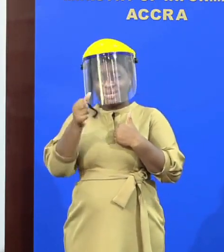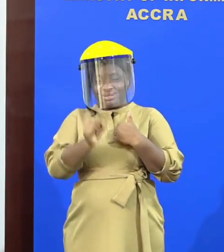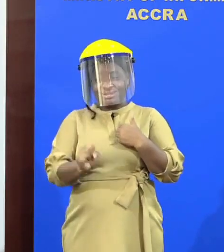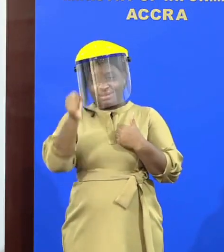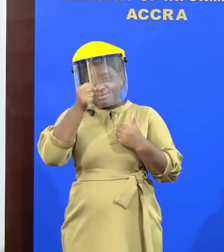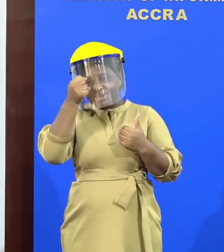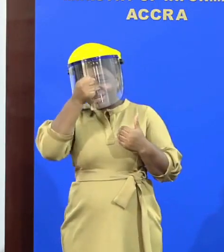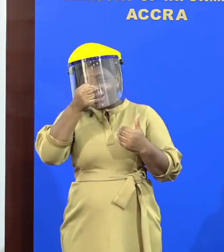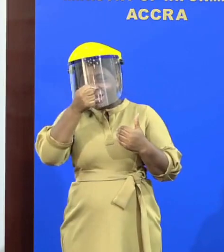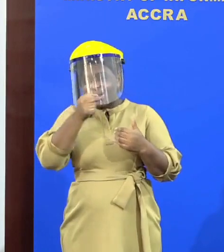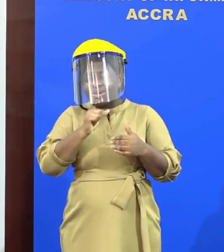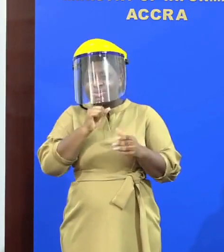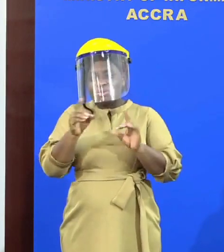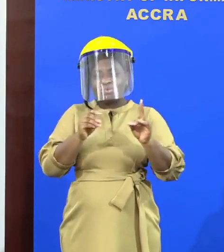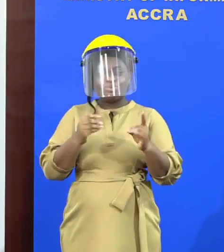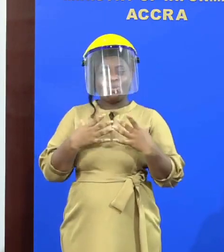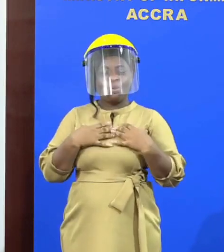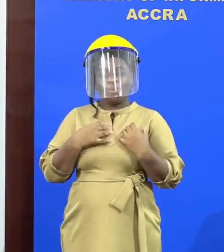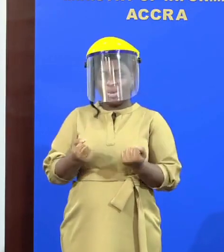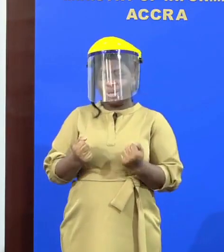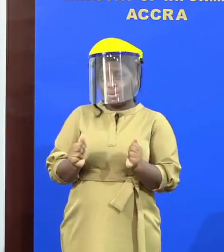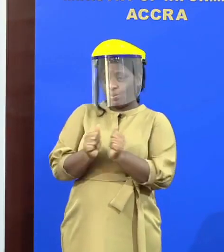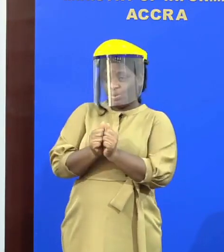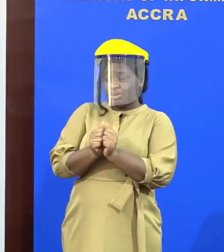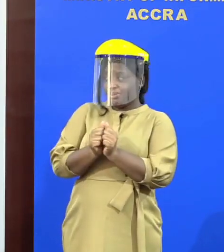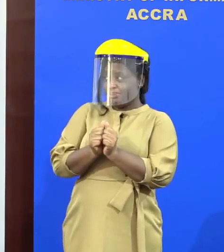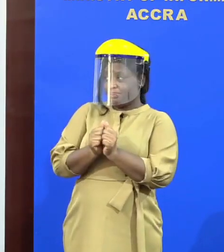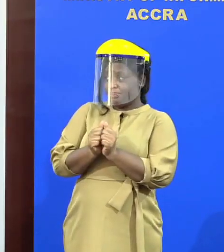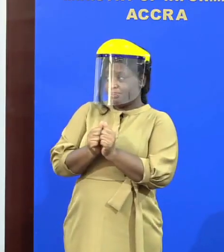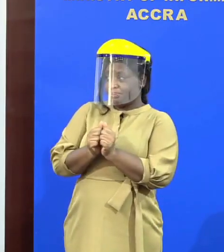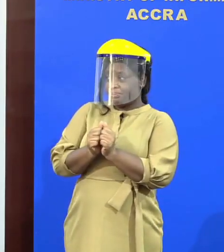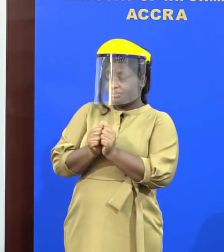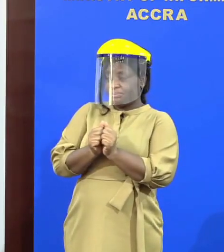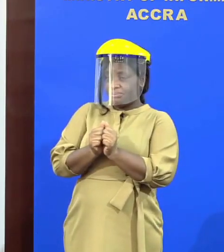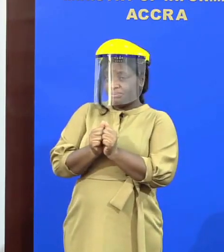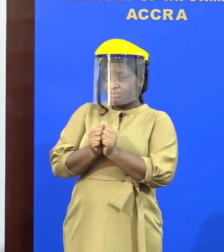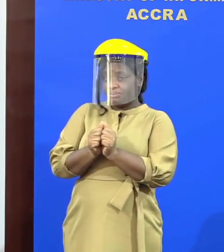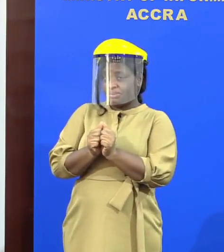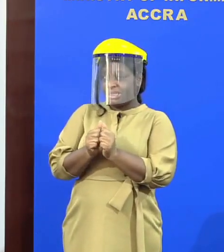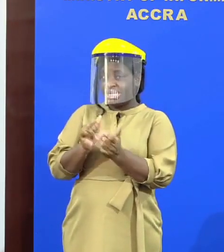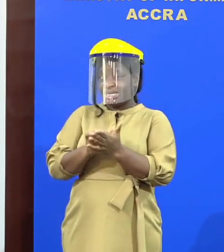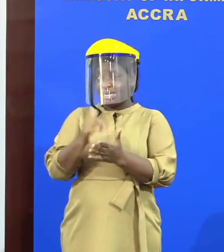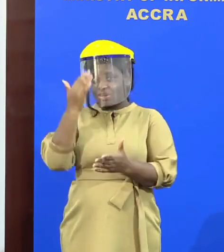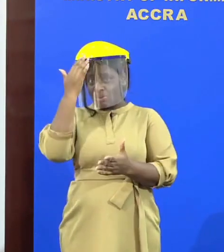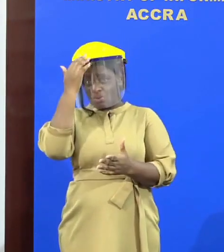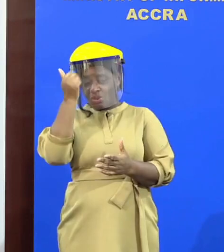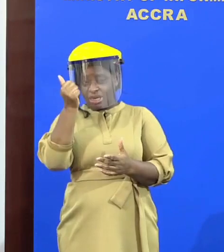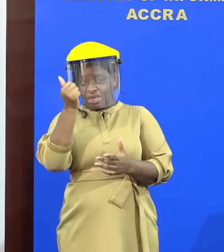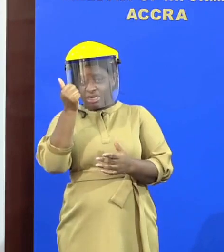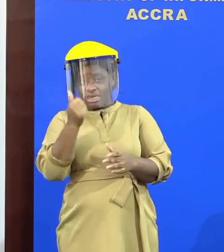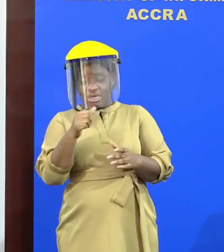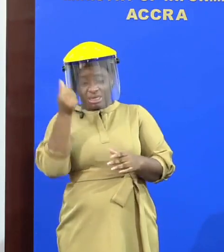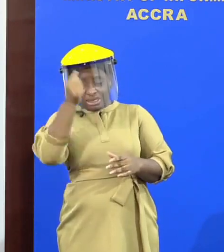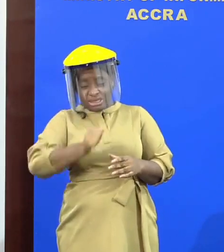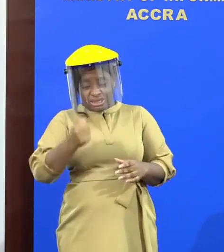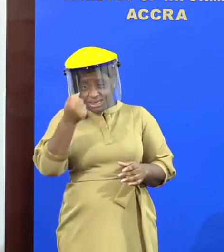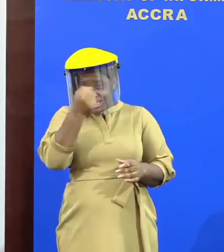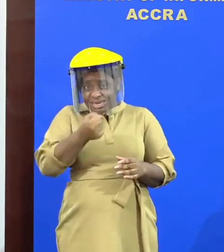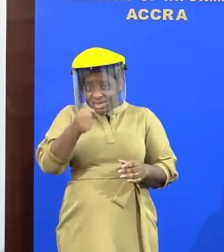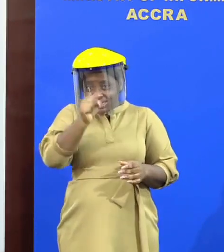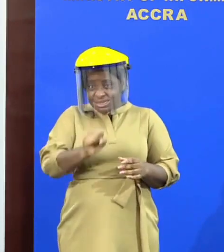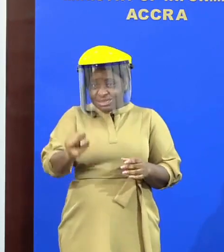AstraZeneca doesn't do very well with the South African strain. That's why South Africa has suspended to observe and continue